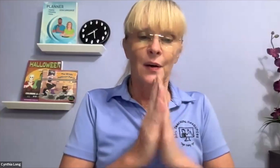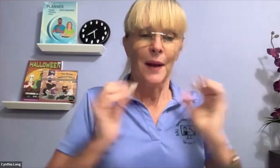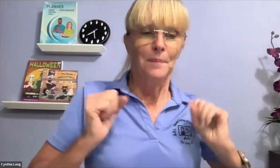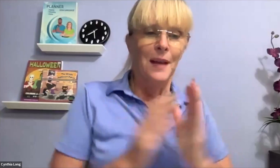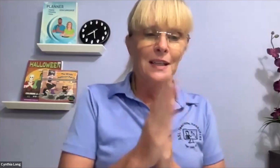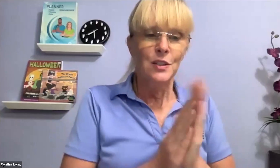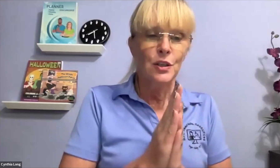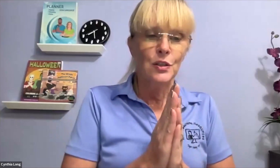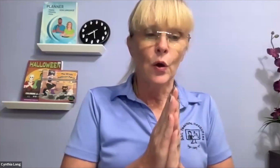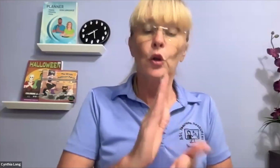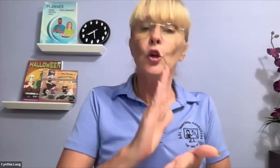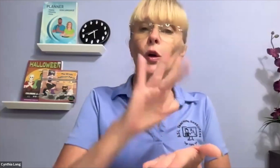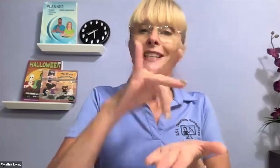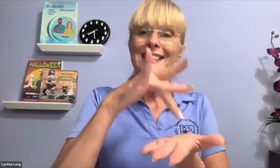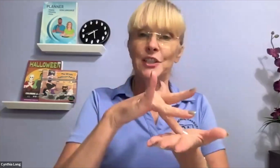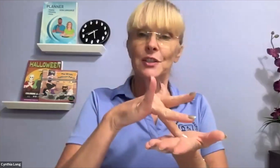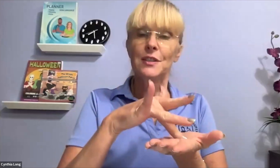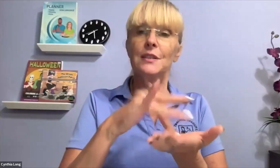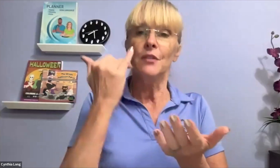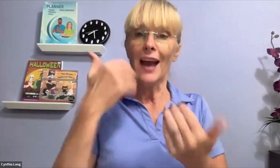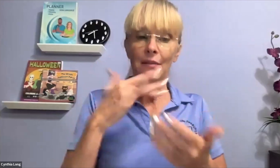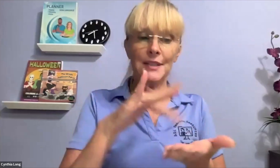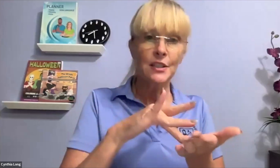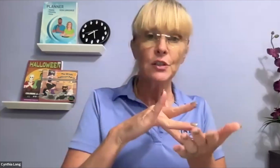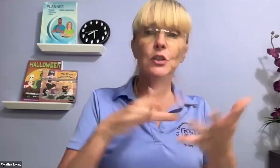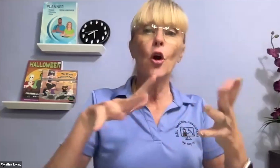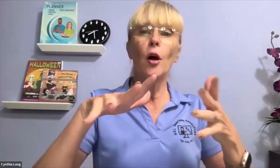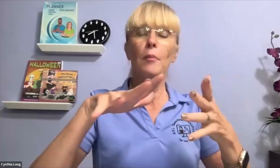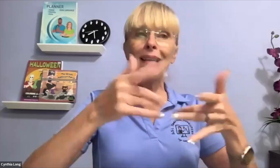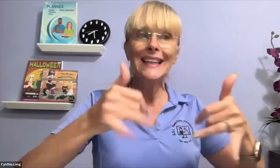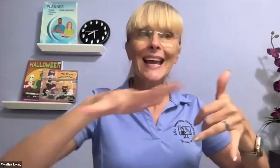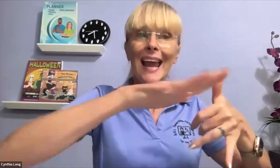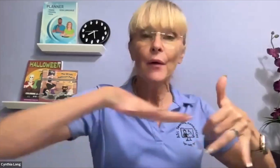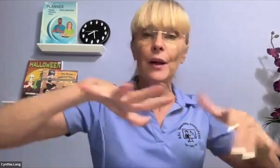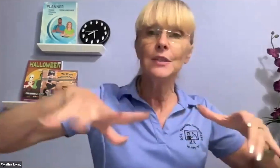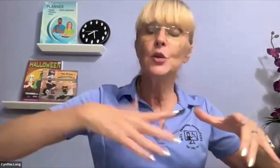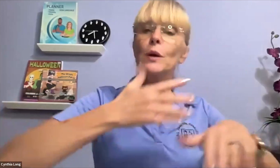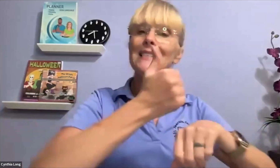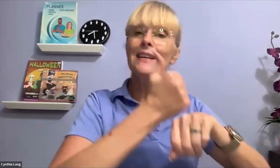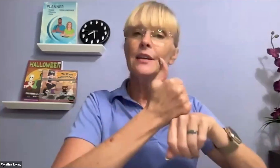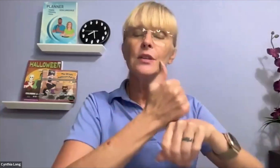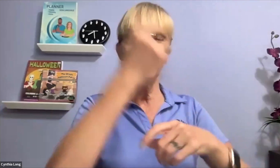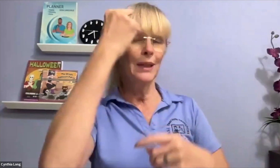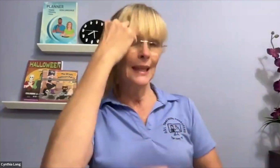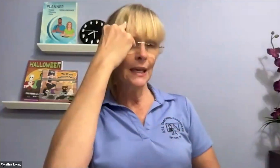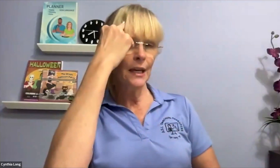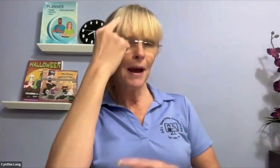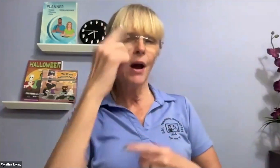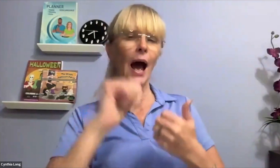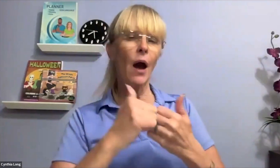Okay, so your centers, if you have centers or play areas, you want to set those up with thinking about how